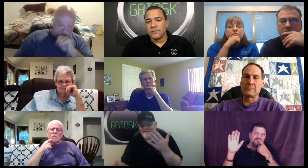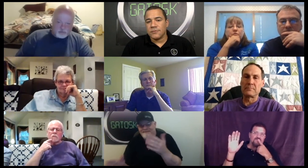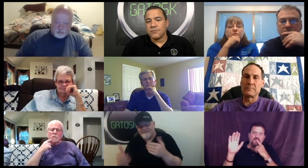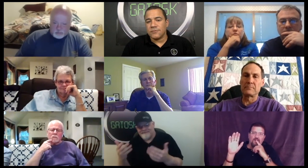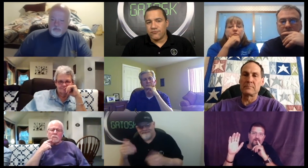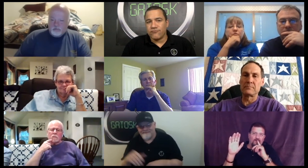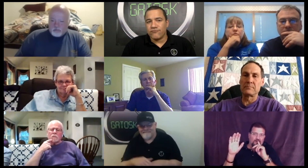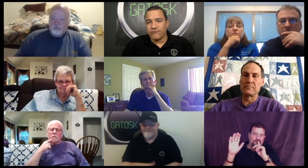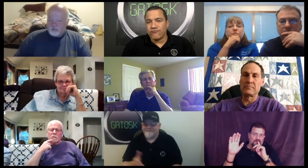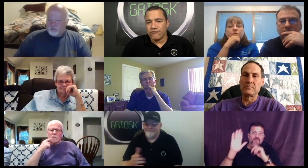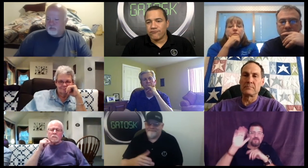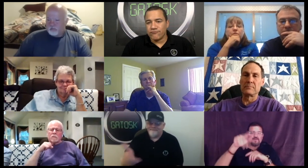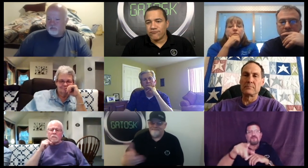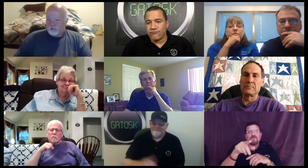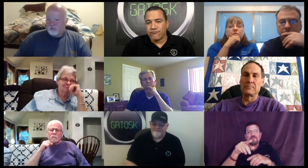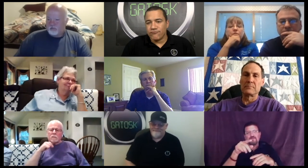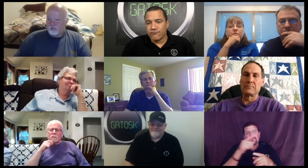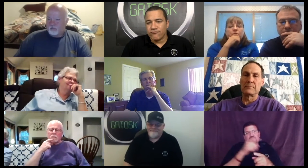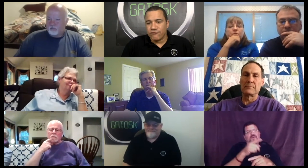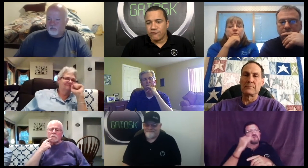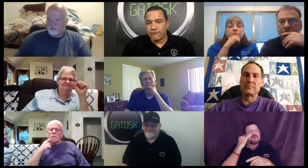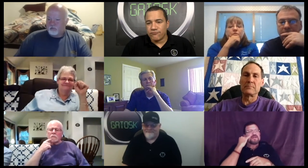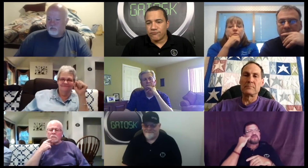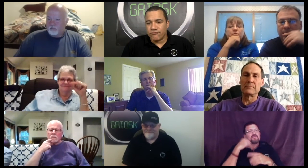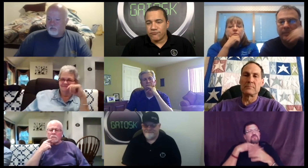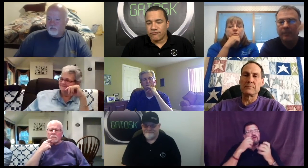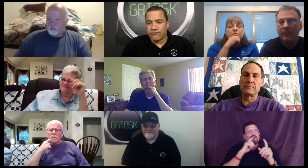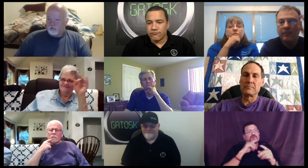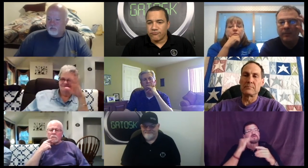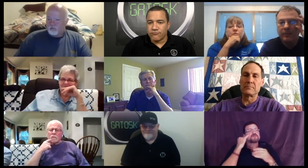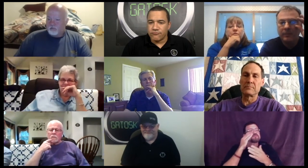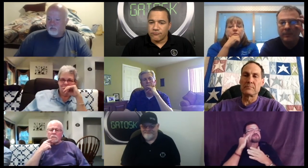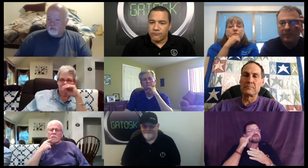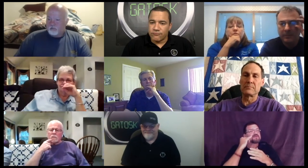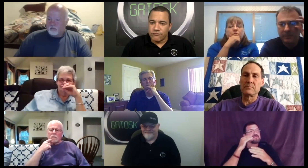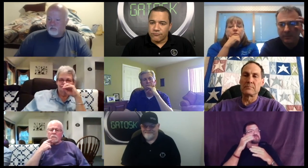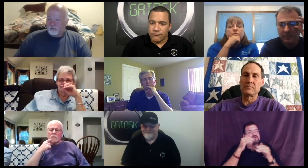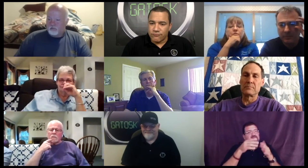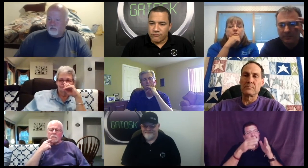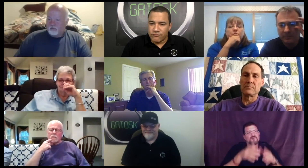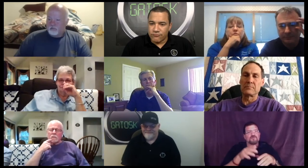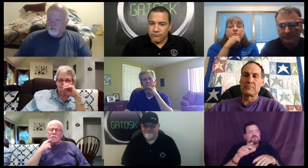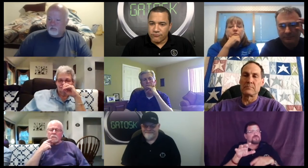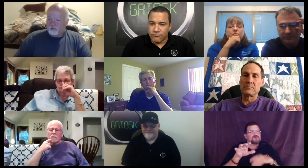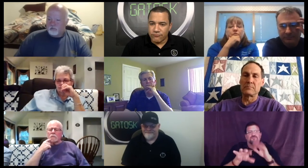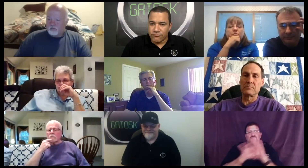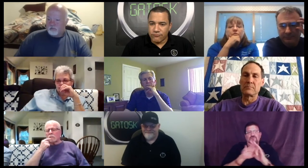There's just so many things that we want to make sure that the right information gets out. Yeah, like if I wanted, say that the